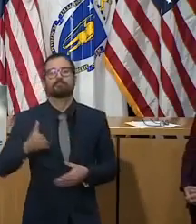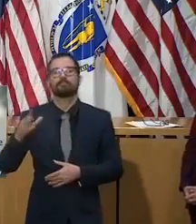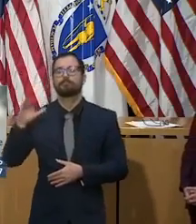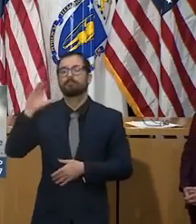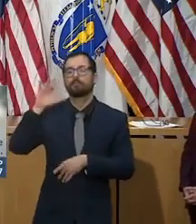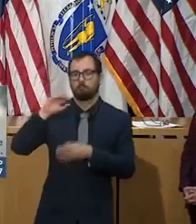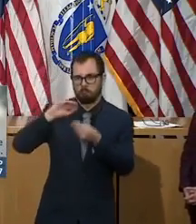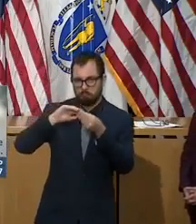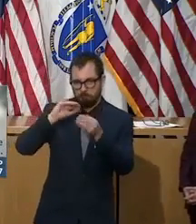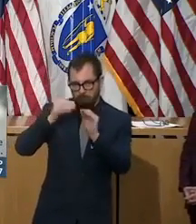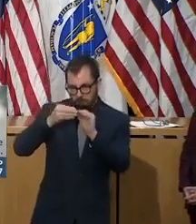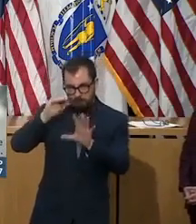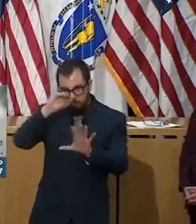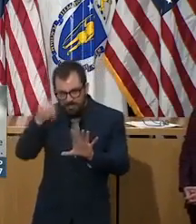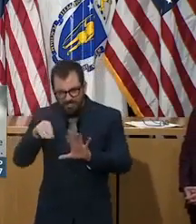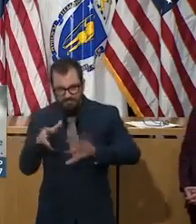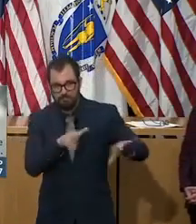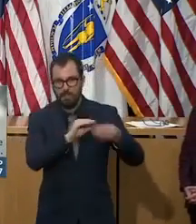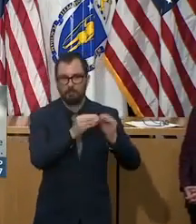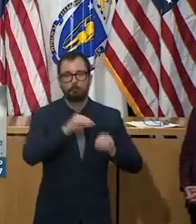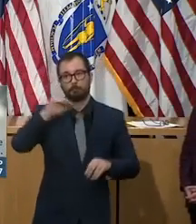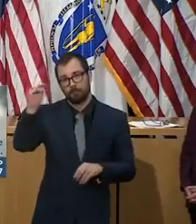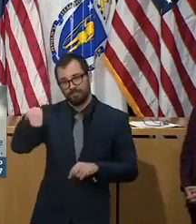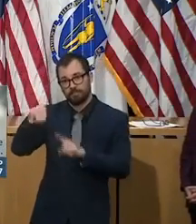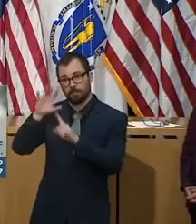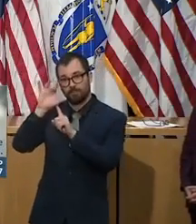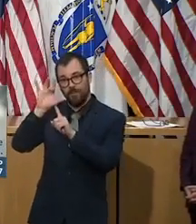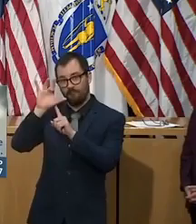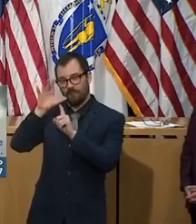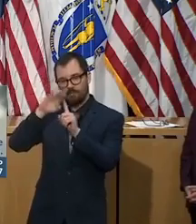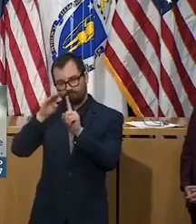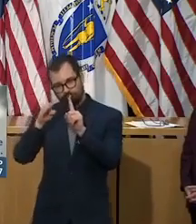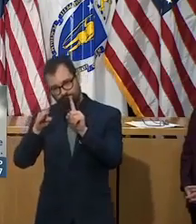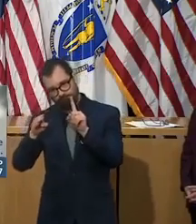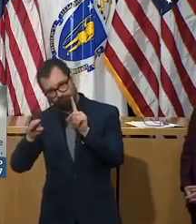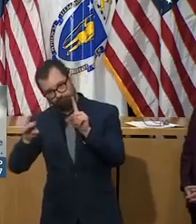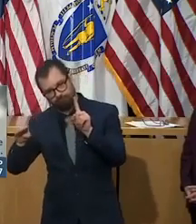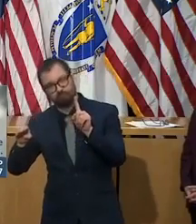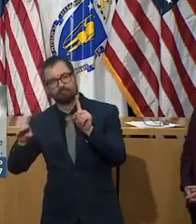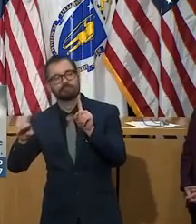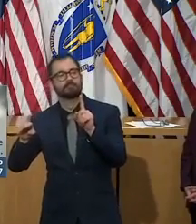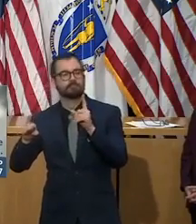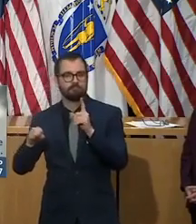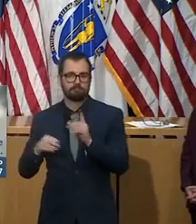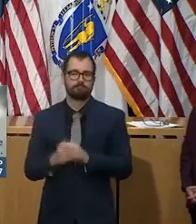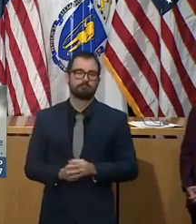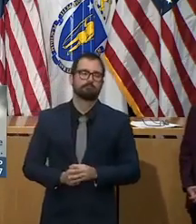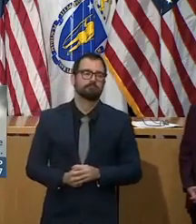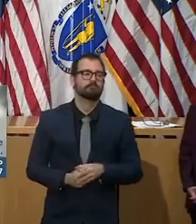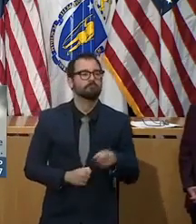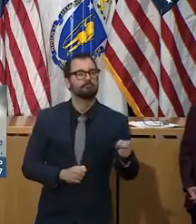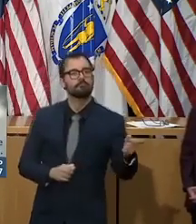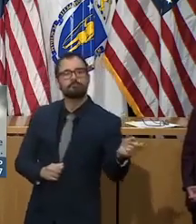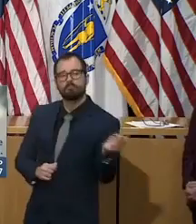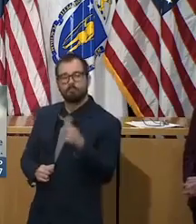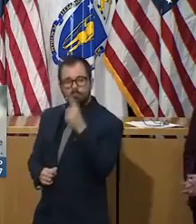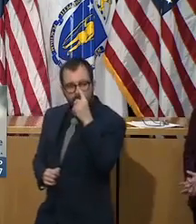Yeah. Governor, how confident are you that you'll be able to run a marathon on September 14th? Not you personally,